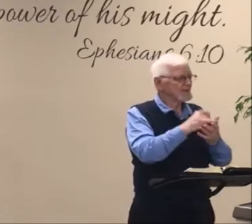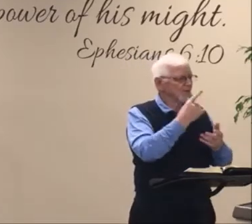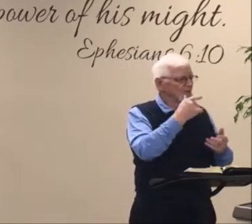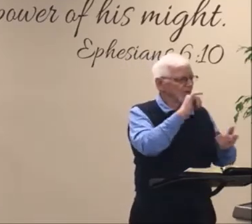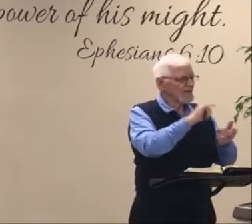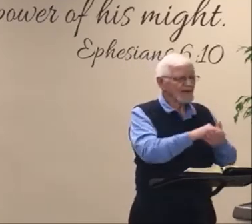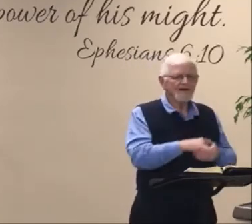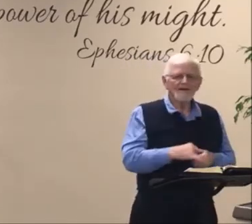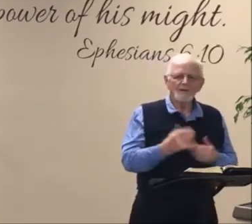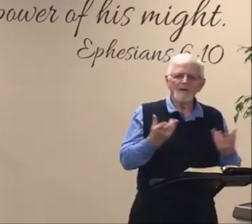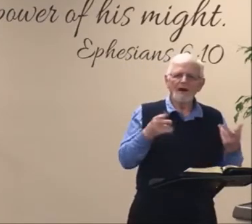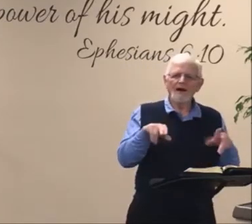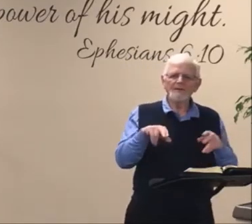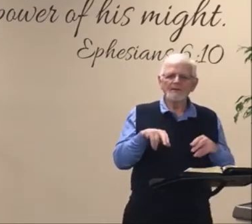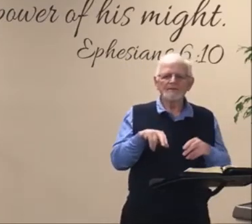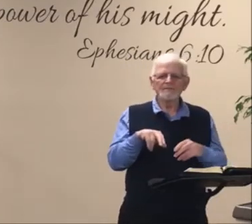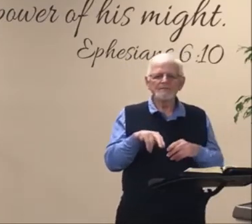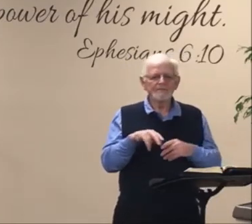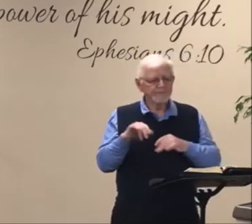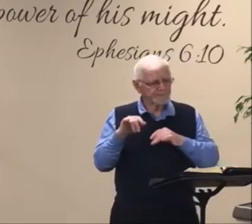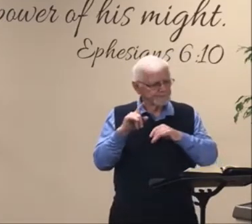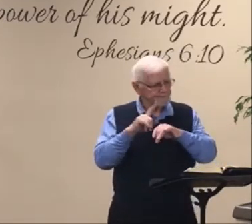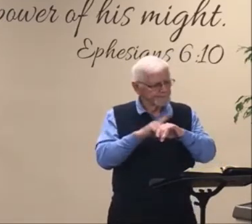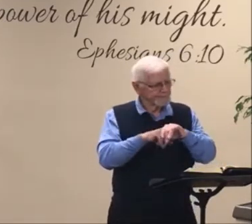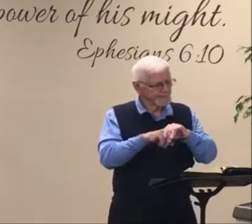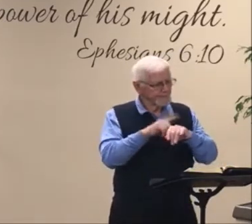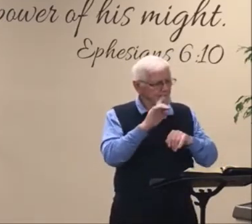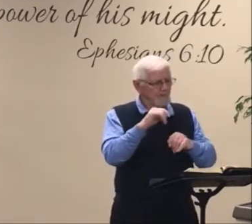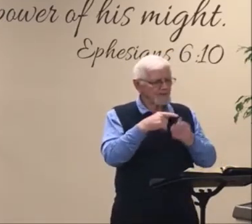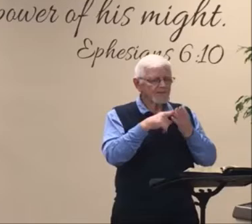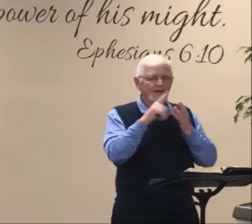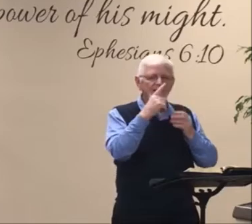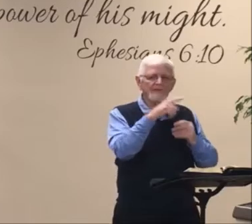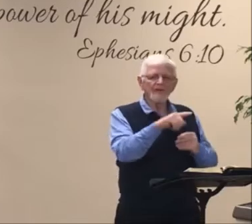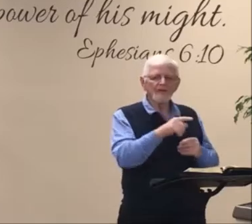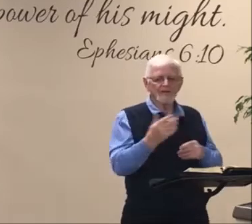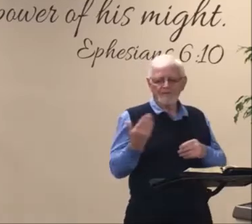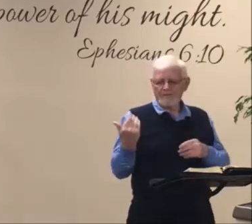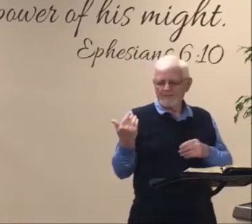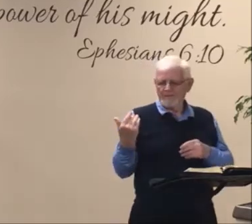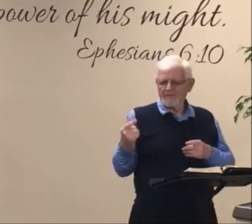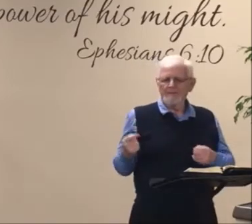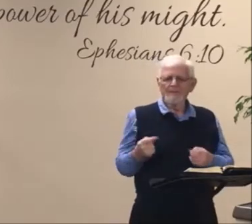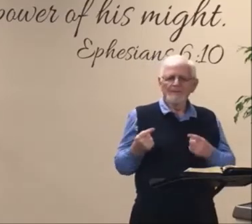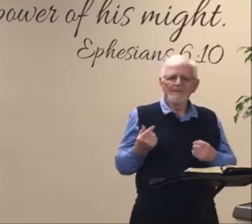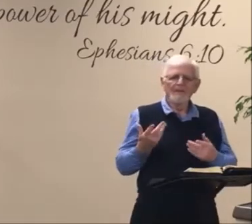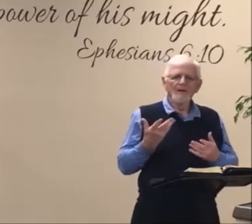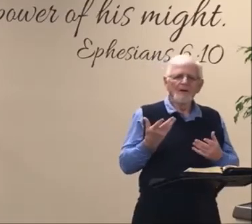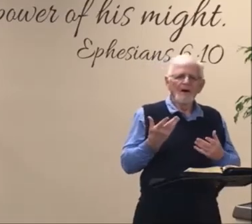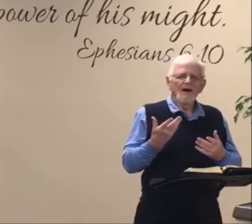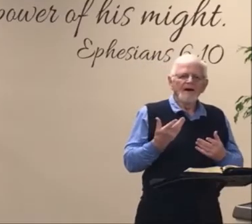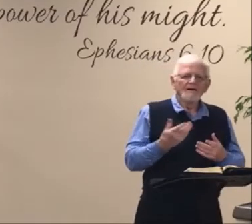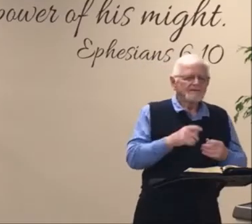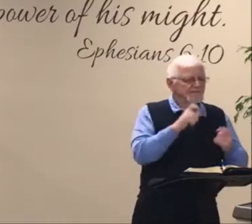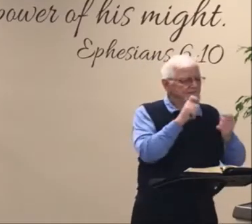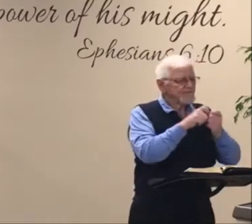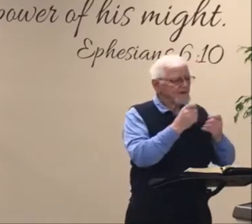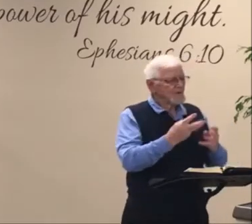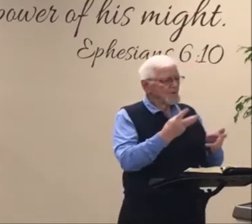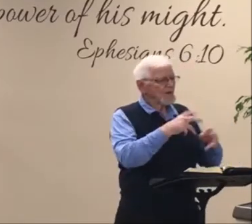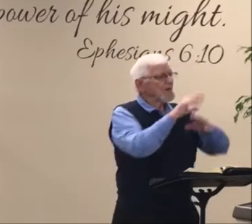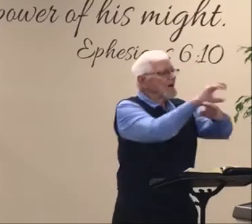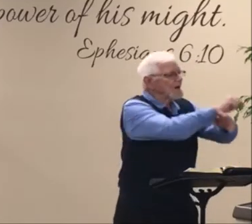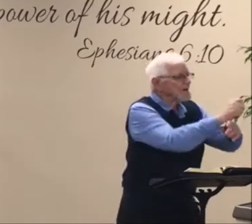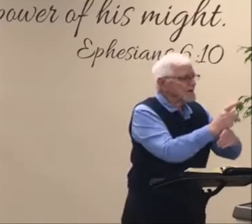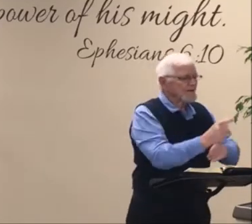What happens is that eventually in your life, you've got to pay for your past sins. And what a fitting way to catch up.